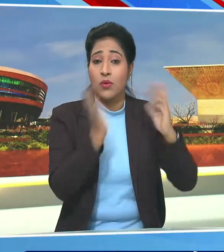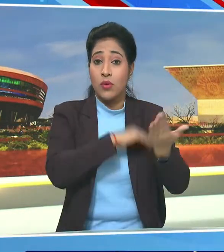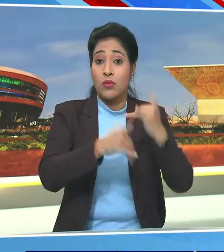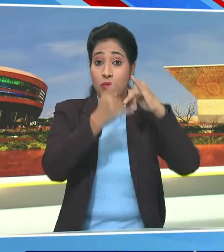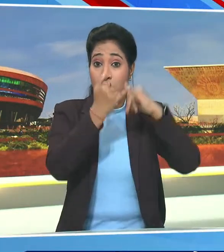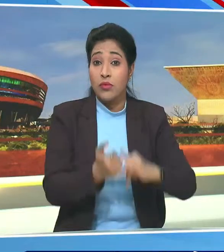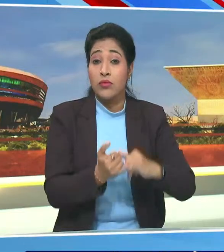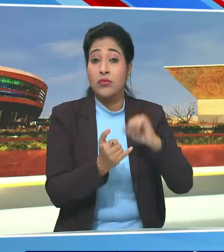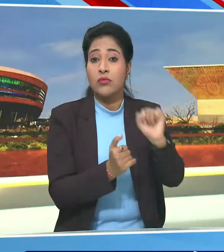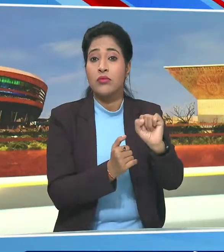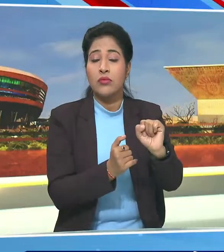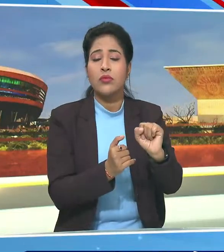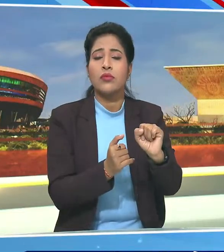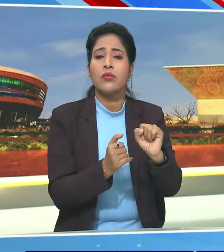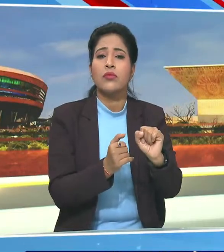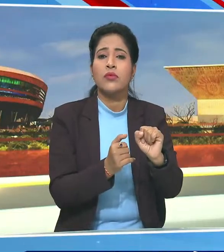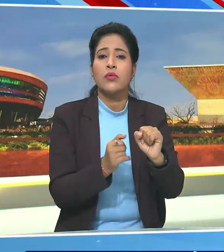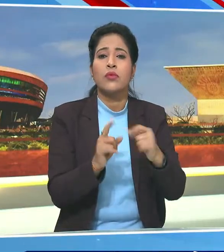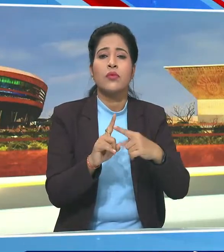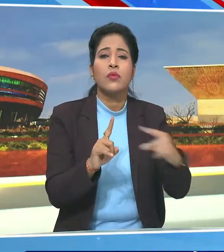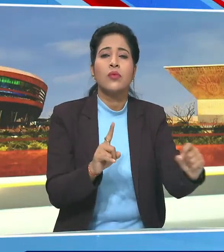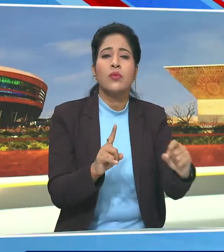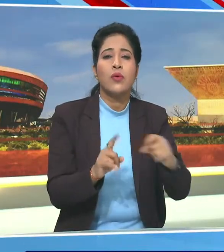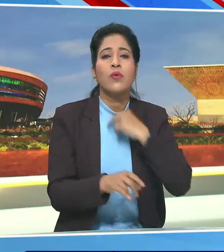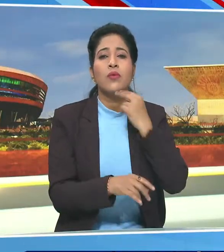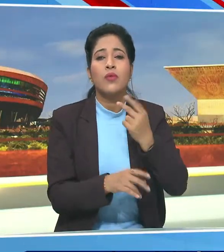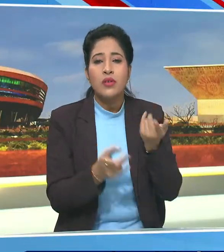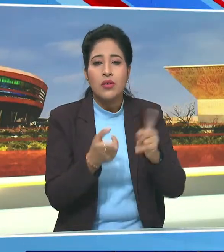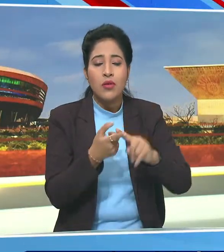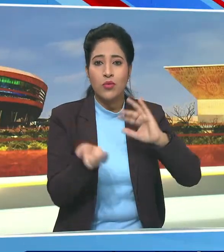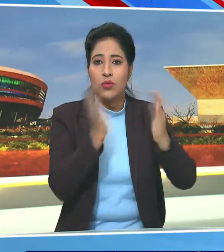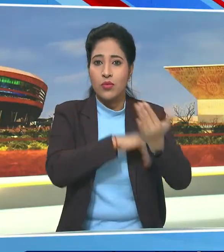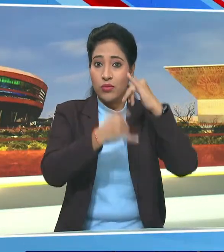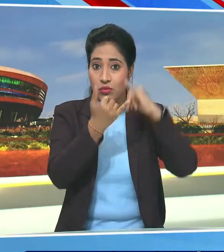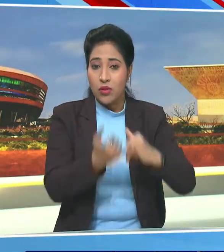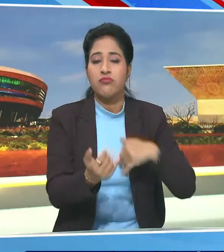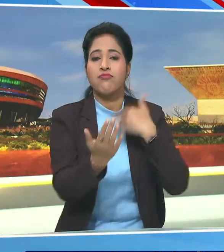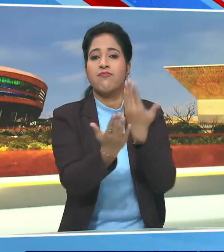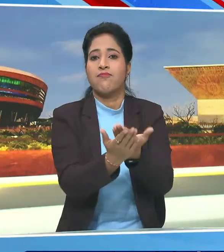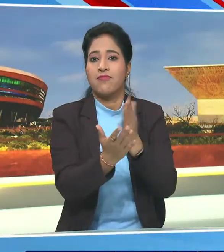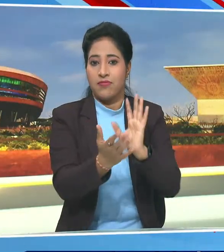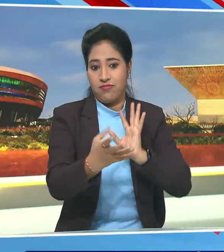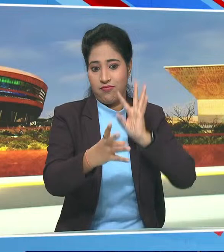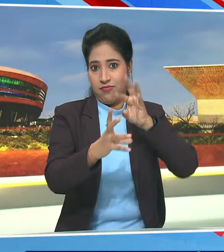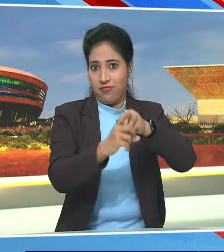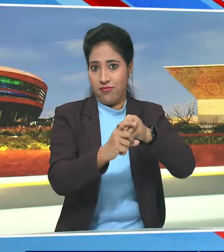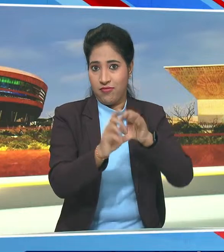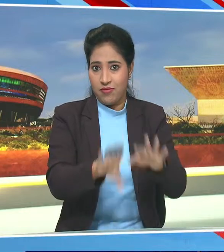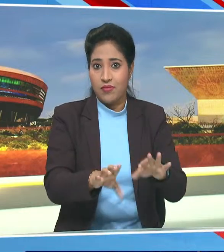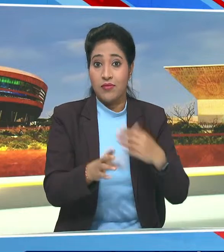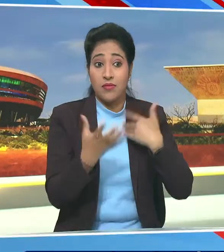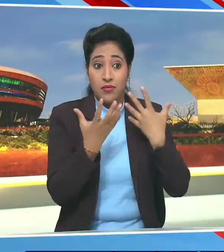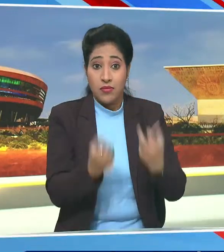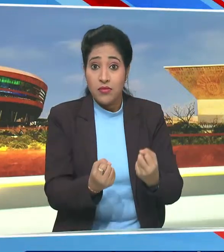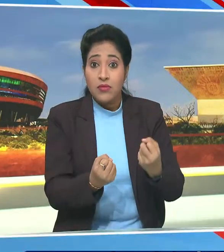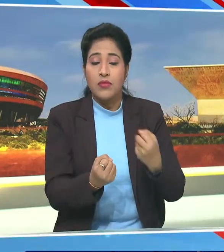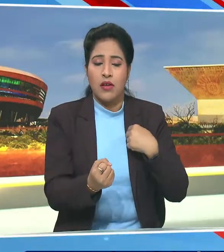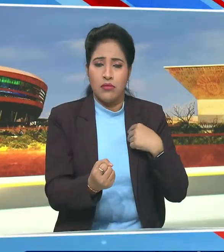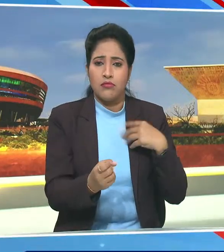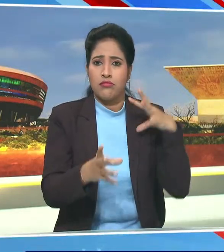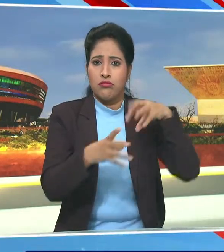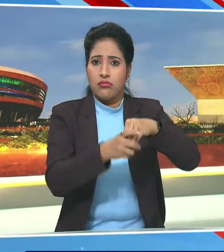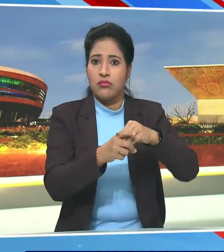to the voice of the Global South Summit that I was privileged to attend